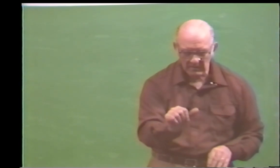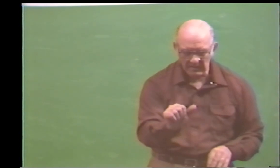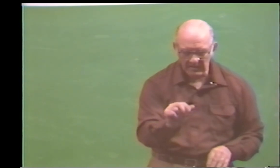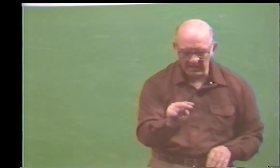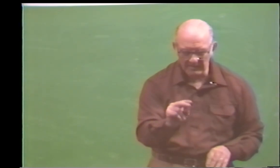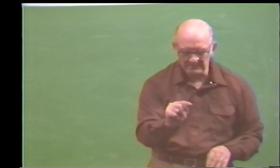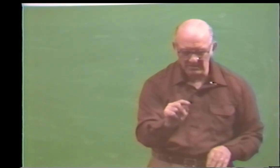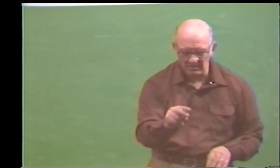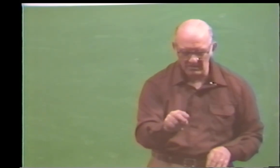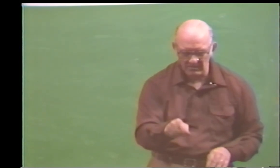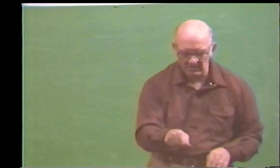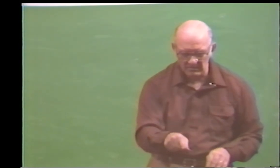Anton